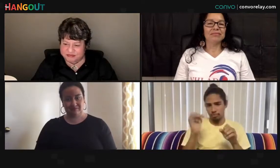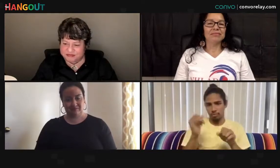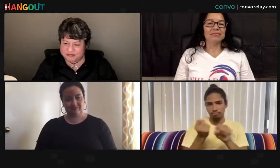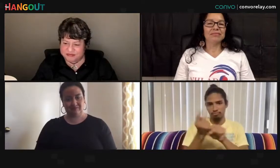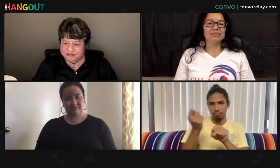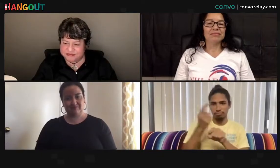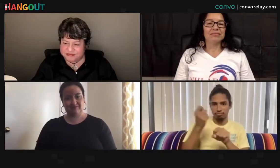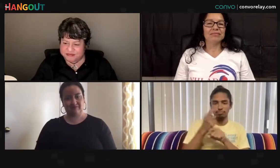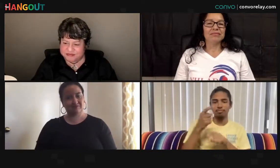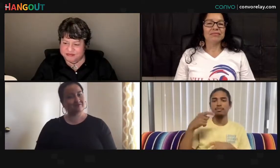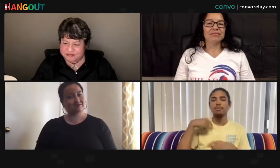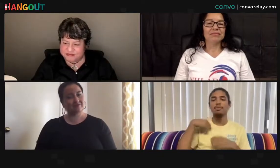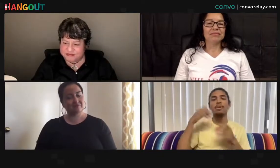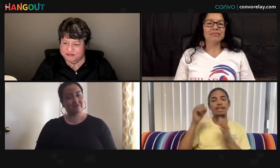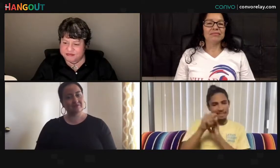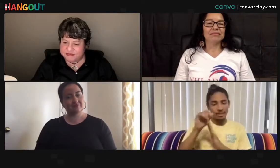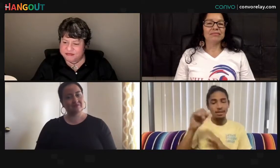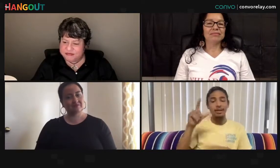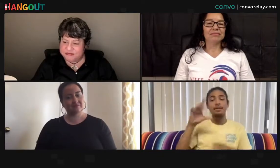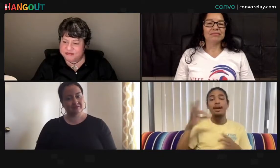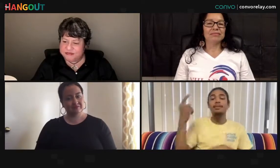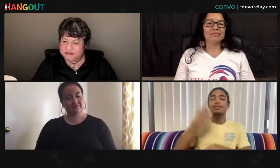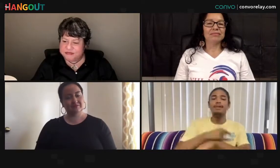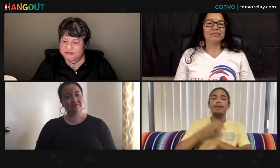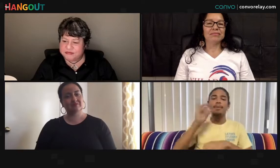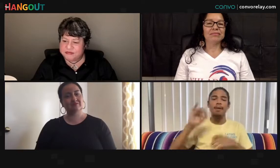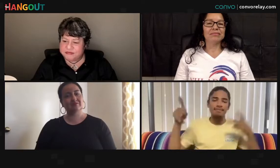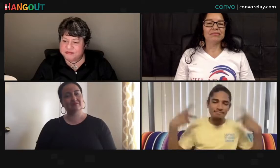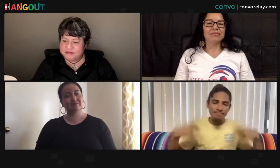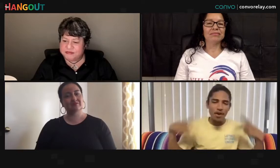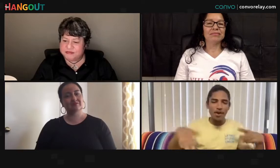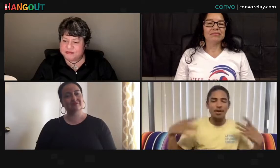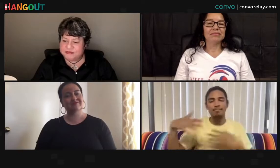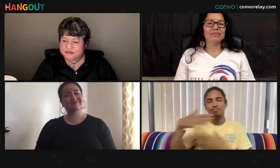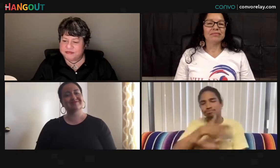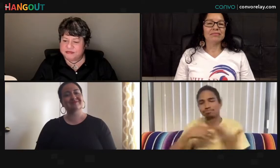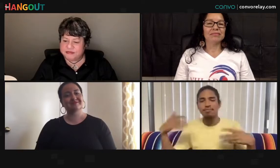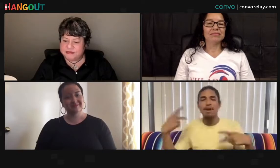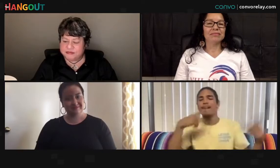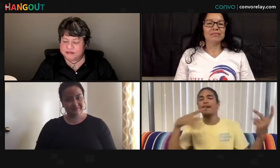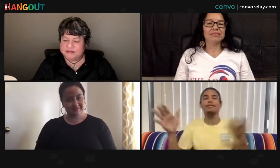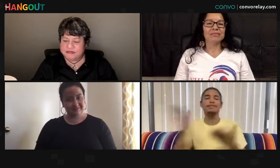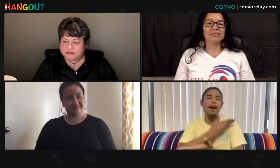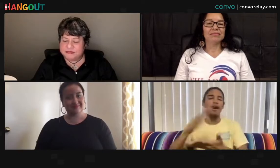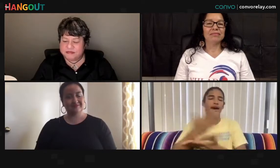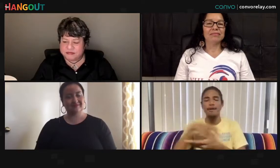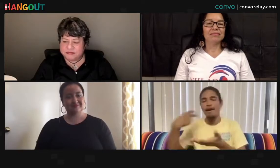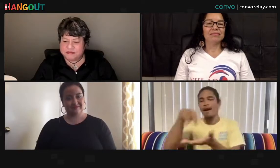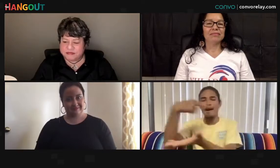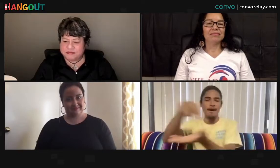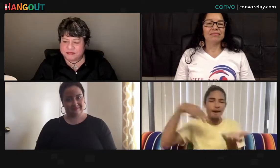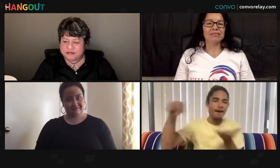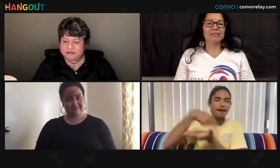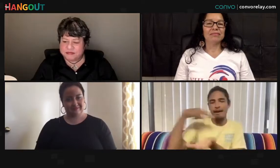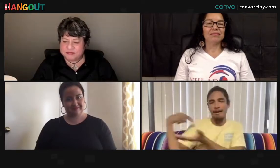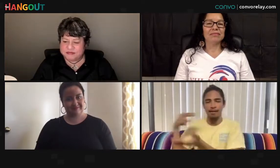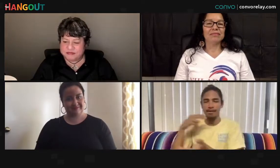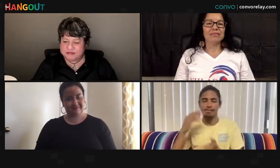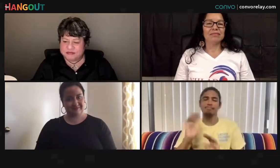dress up and celebrate Day of the Dead if you're not of the culture. And the goal is to get together